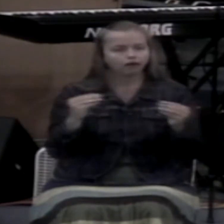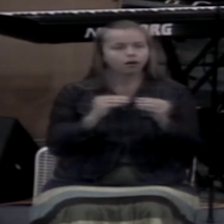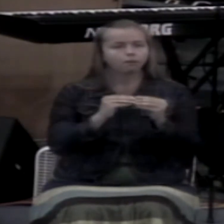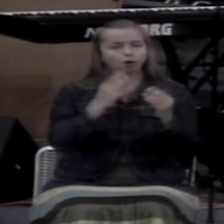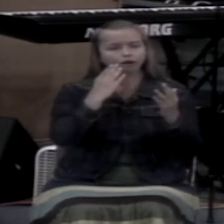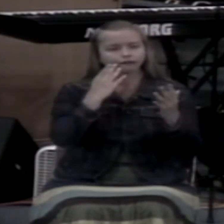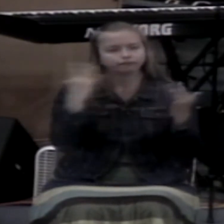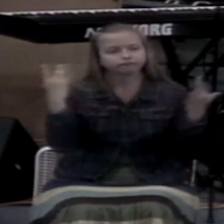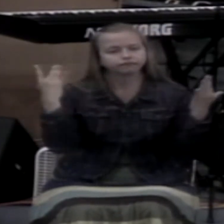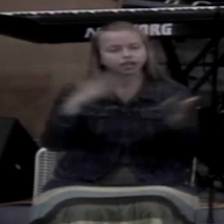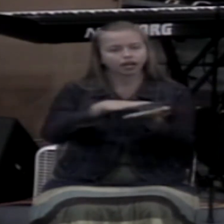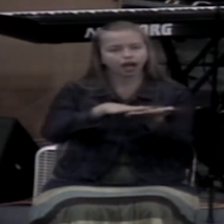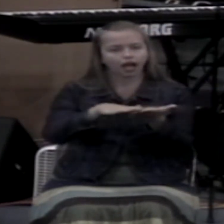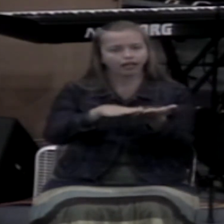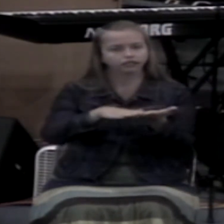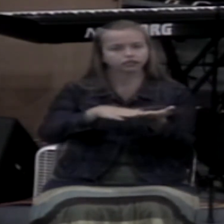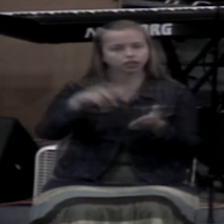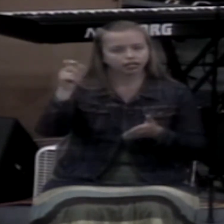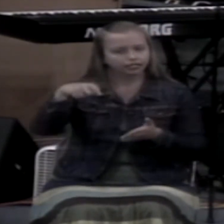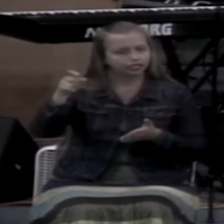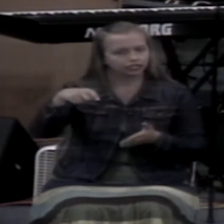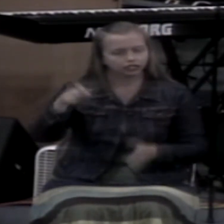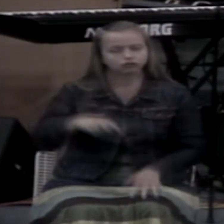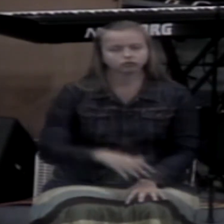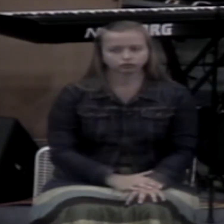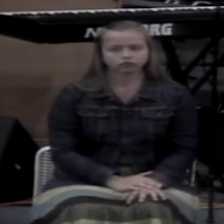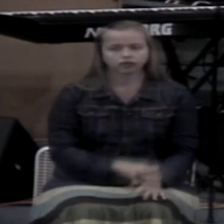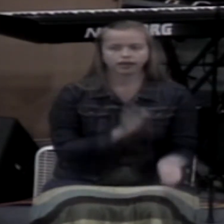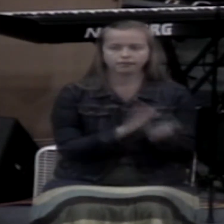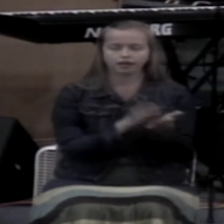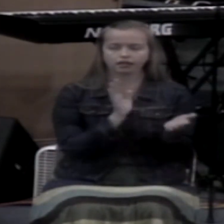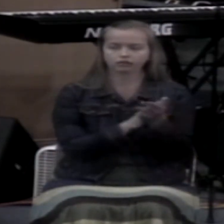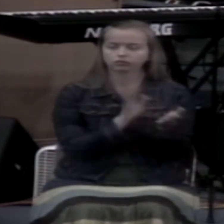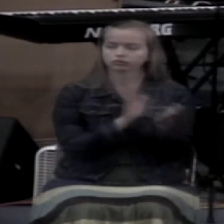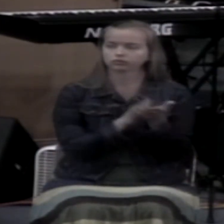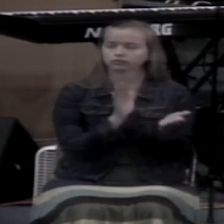some of the criticism that's come our way has come our way as a result